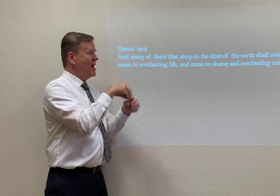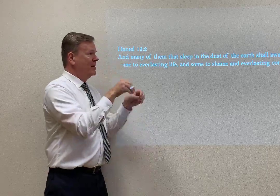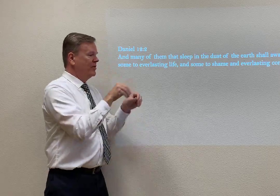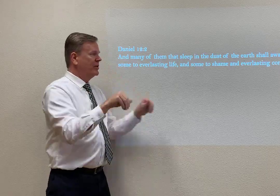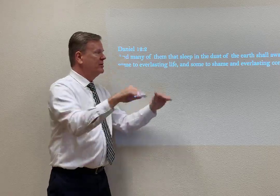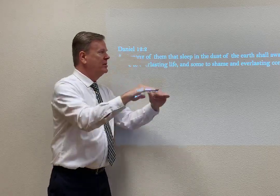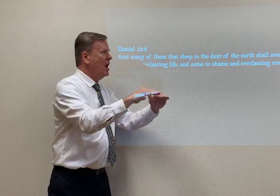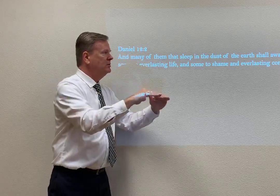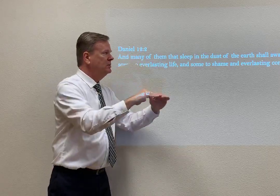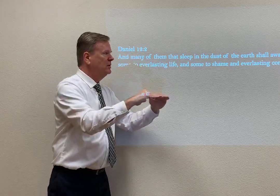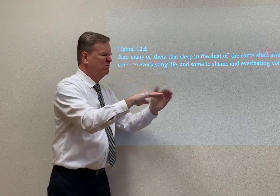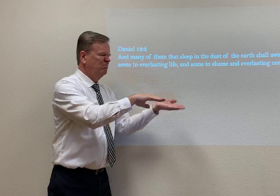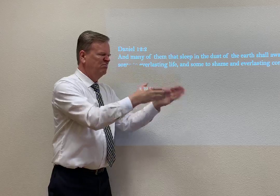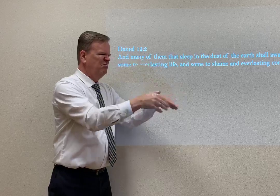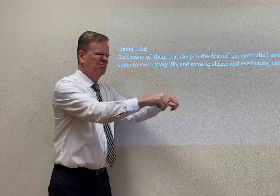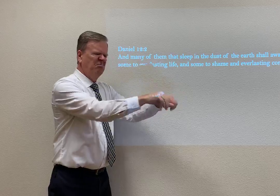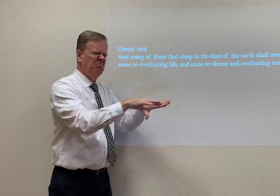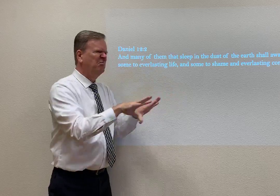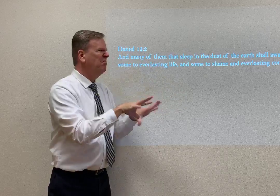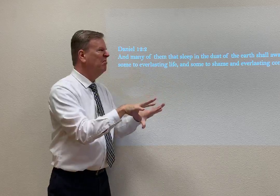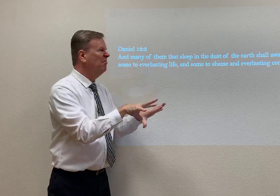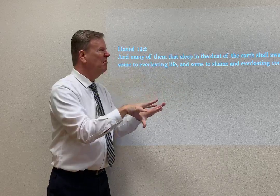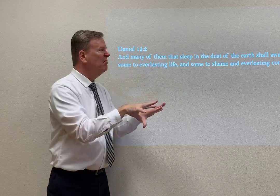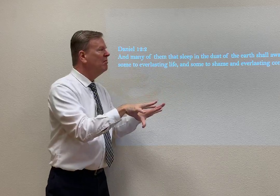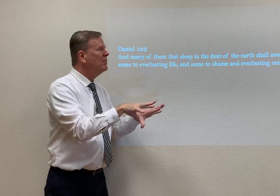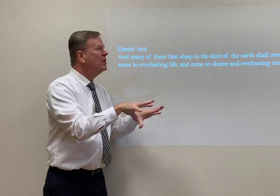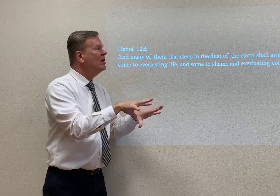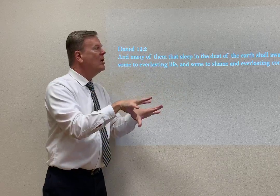and many of them that sleep in the dust of the earth